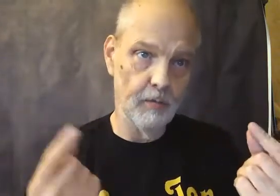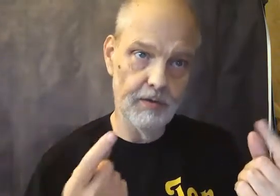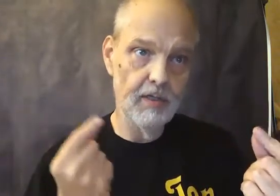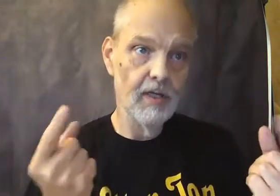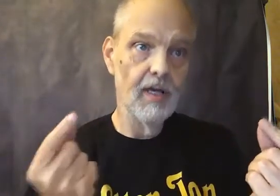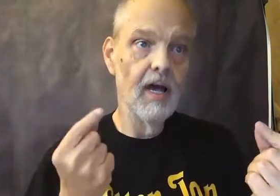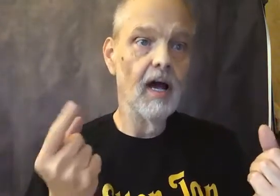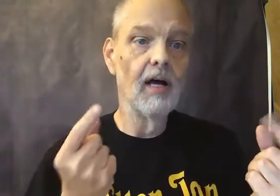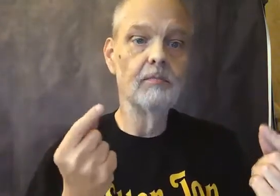language.